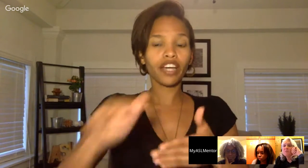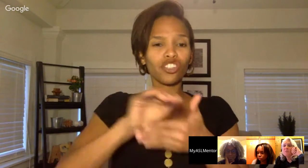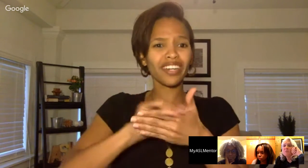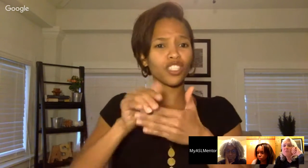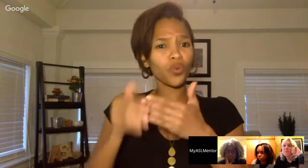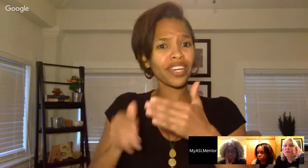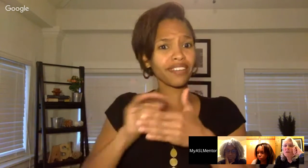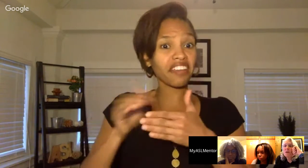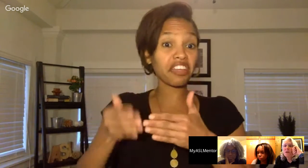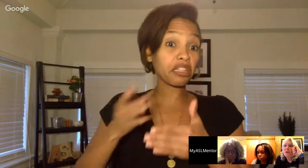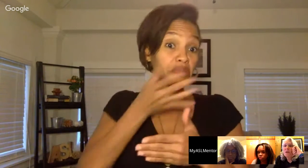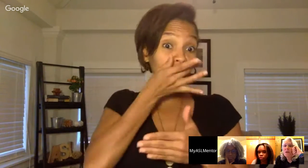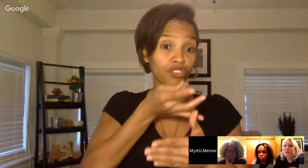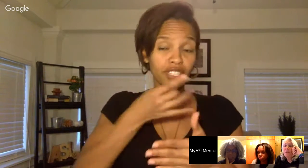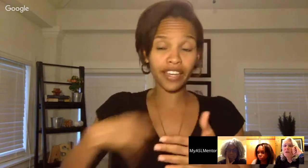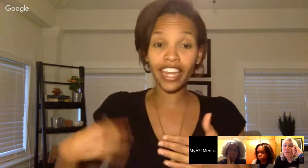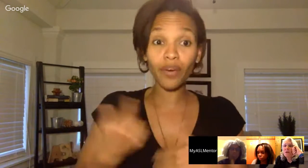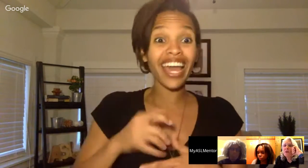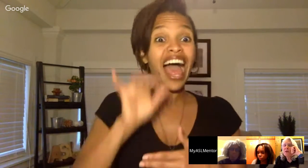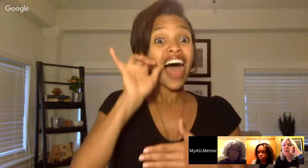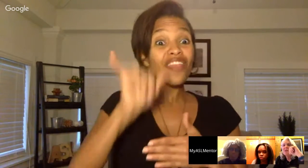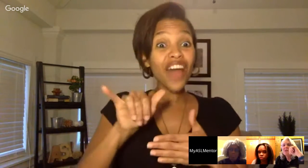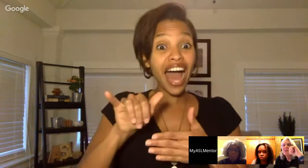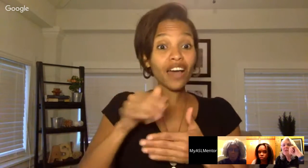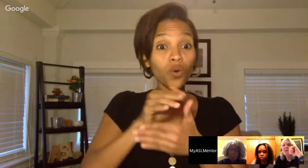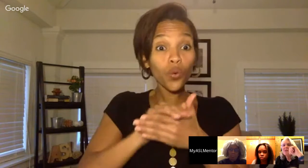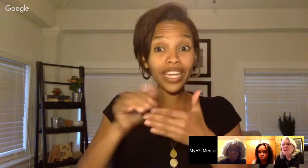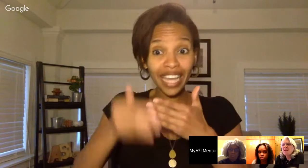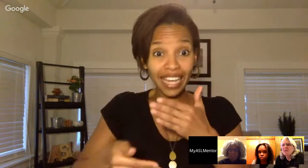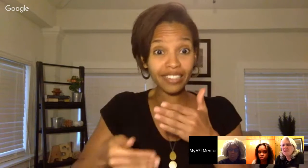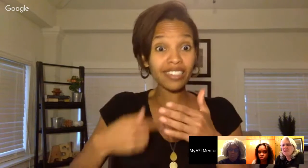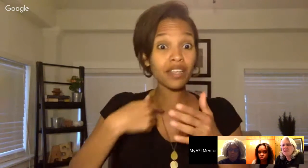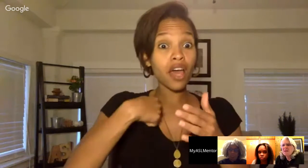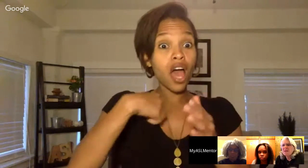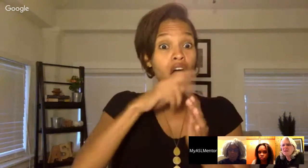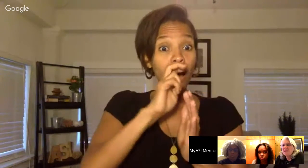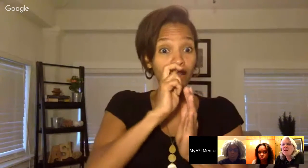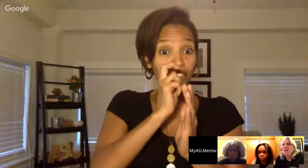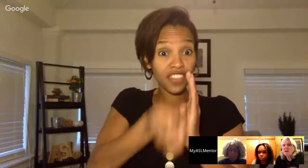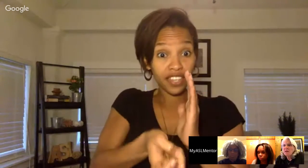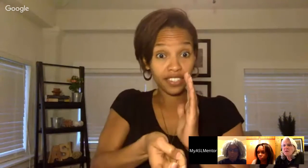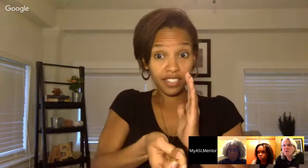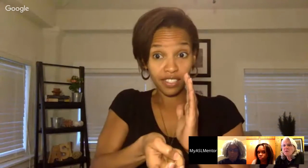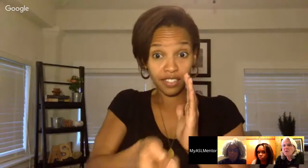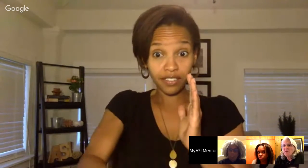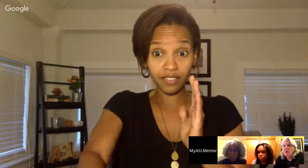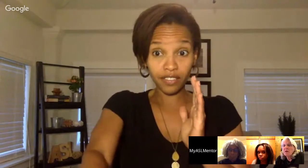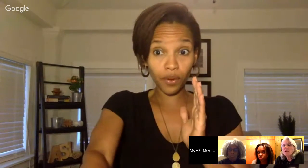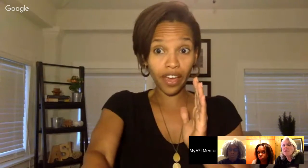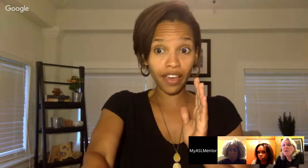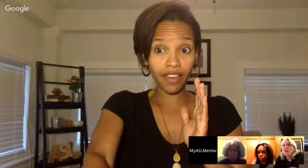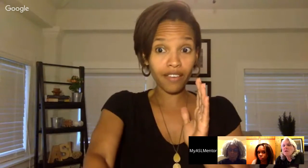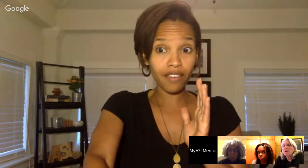Yeah, she signs weekend like this. Interesting. Anyway, that weekend, this, okay,